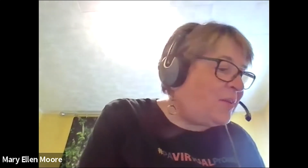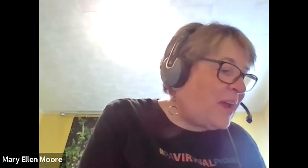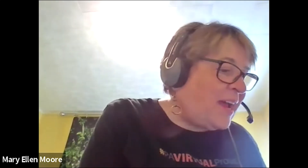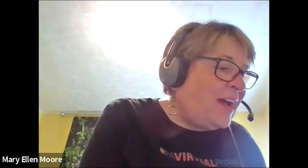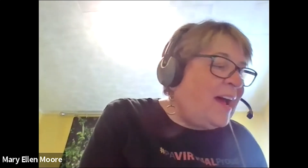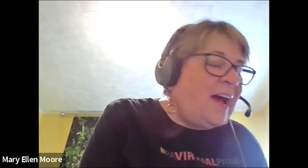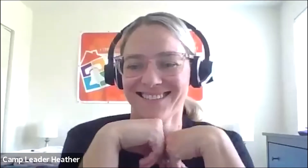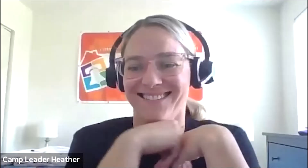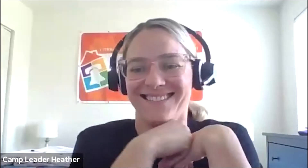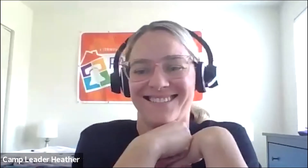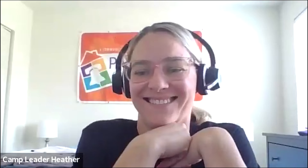Okay.